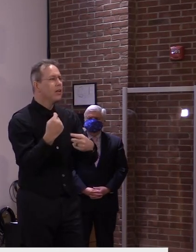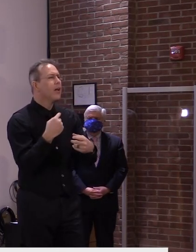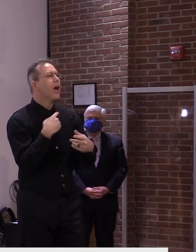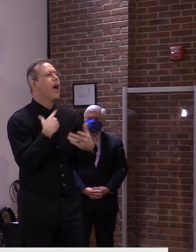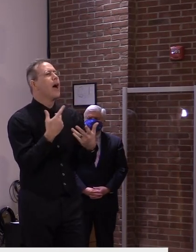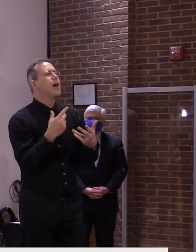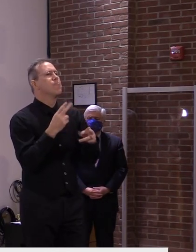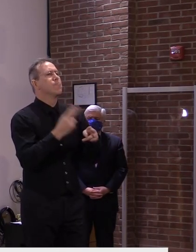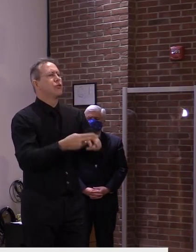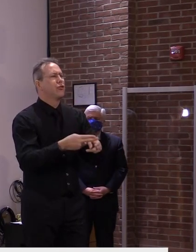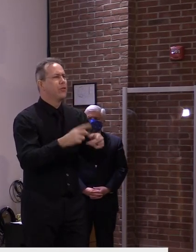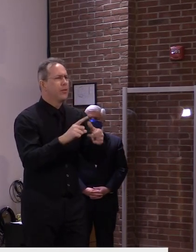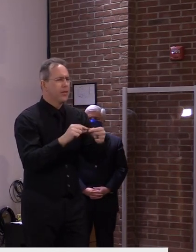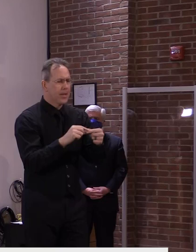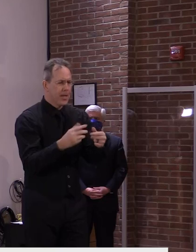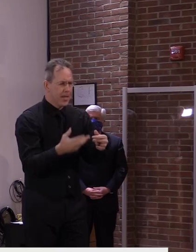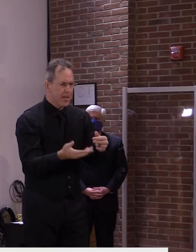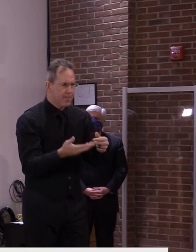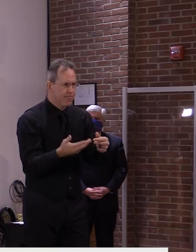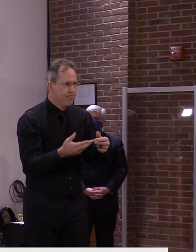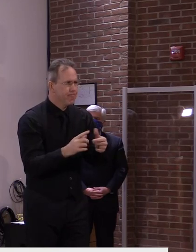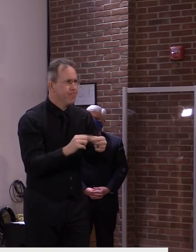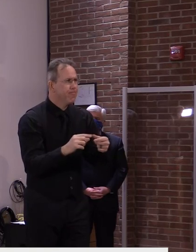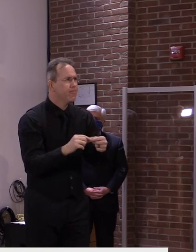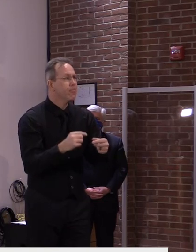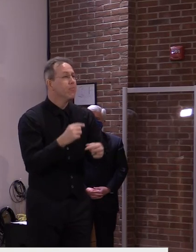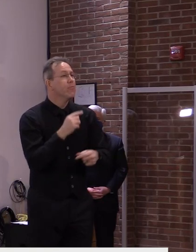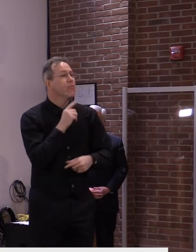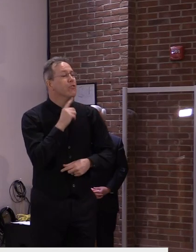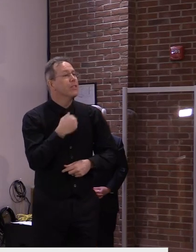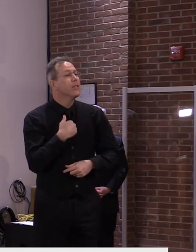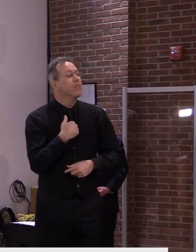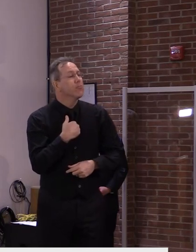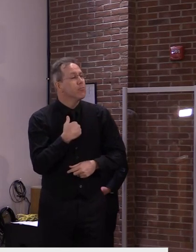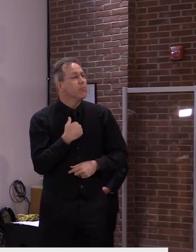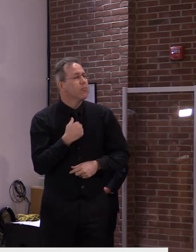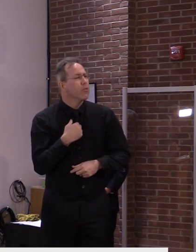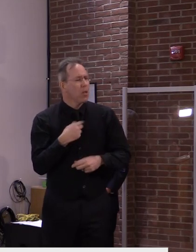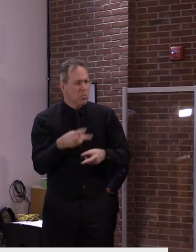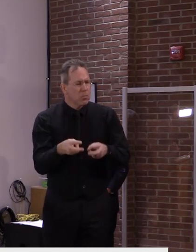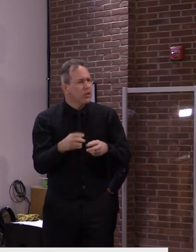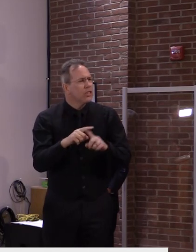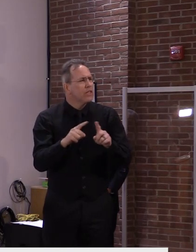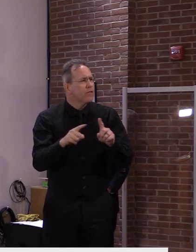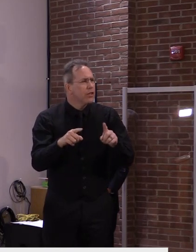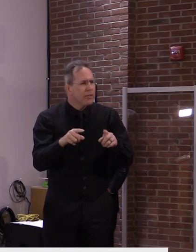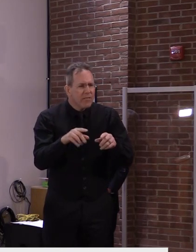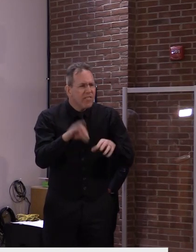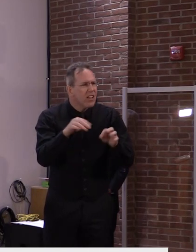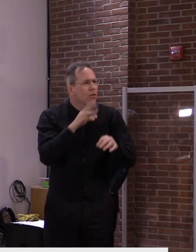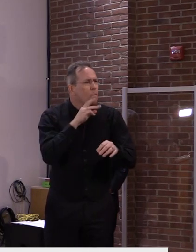from specimens across the state that were all negative for the variant. Oh, okay. And okay,